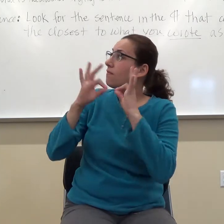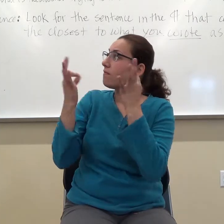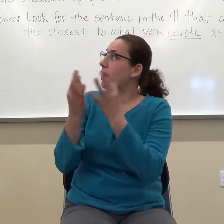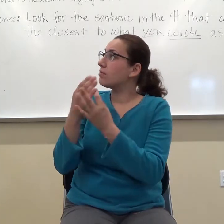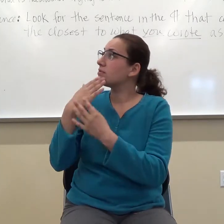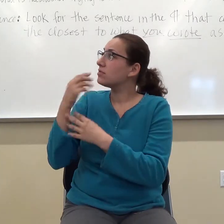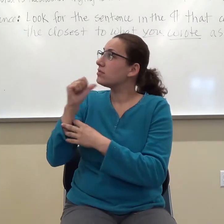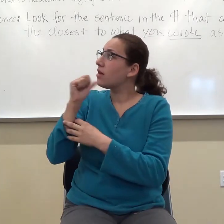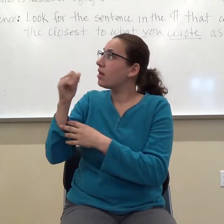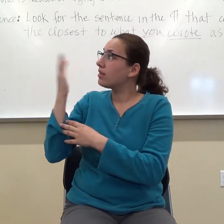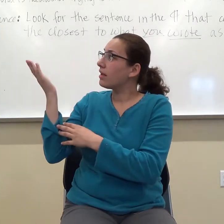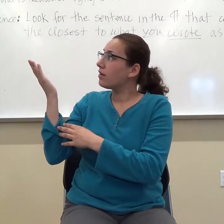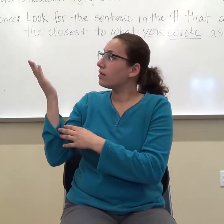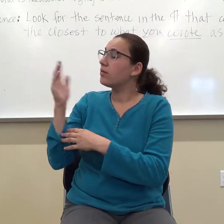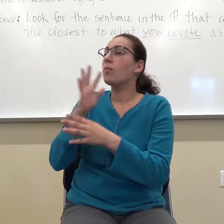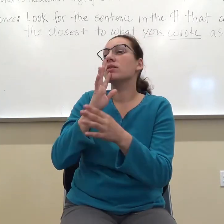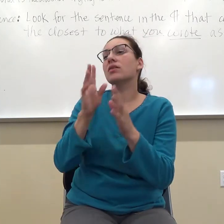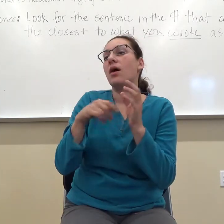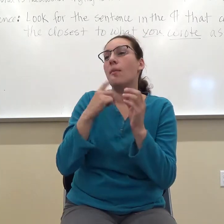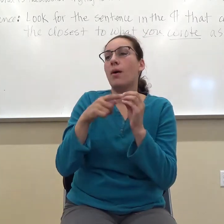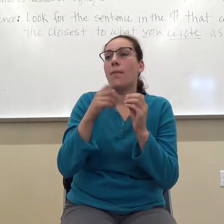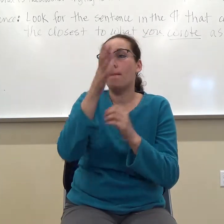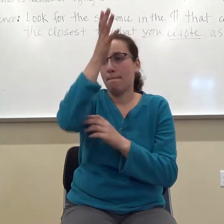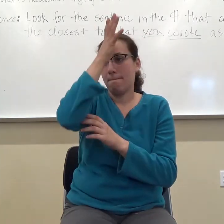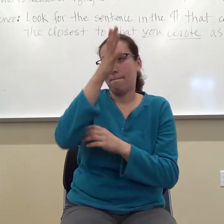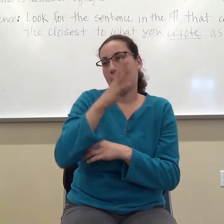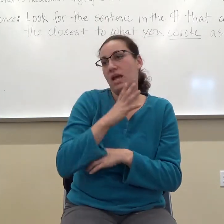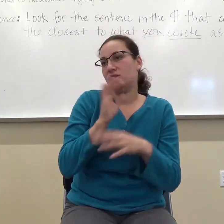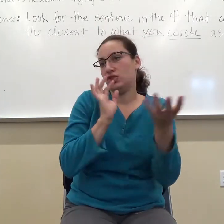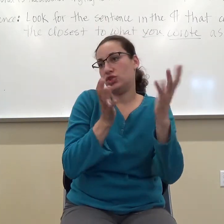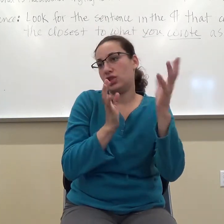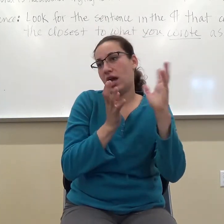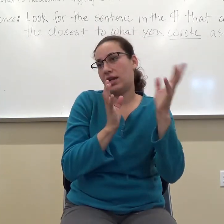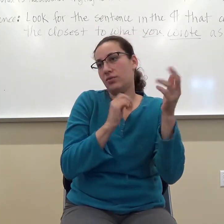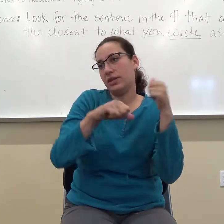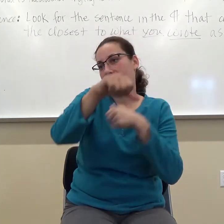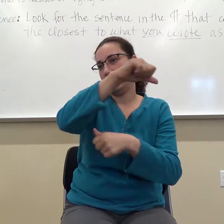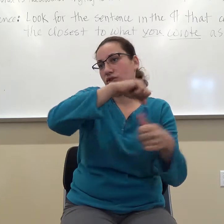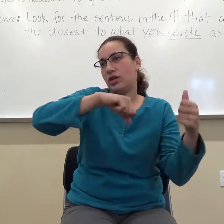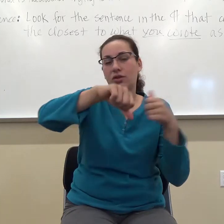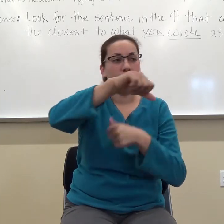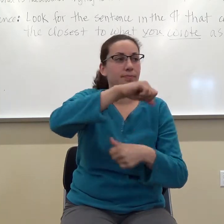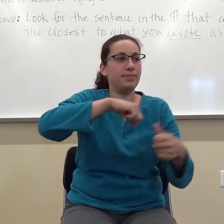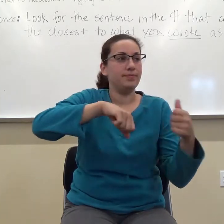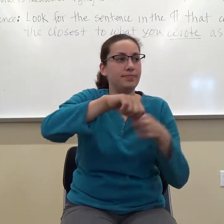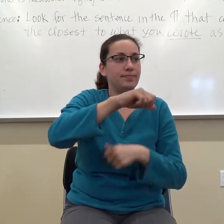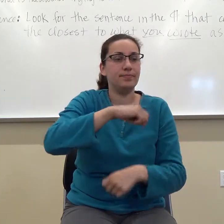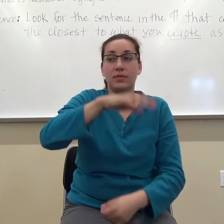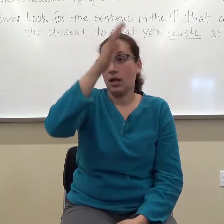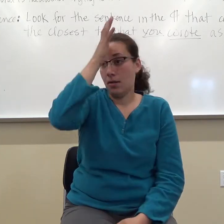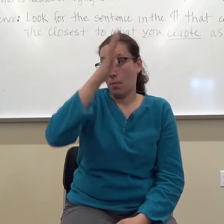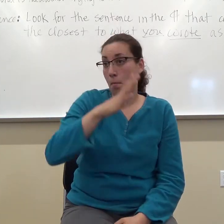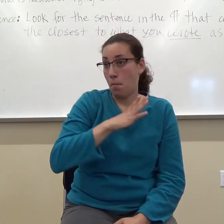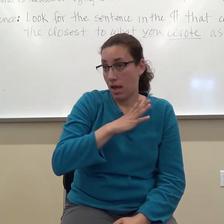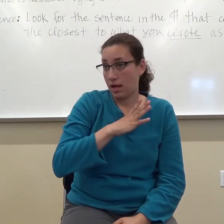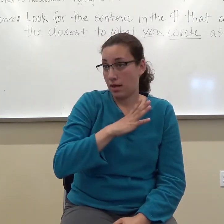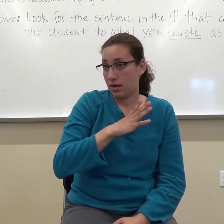it's talking about men talking to each other. Men make statements. They tend to talk,